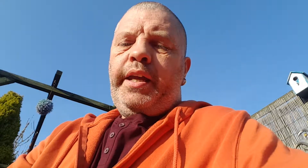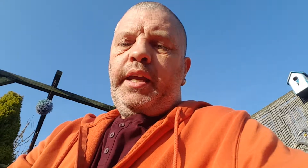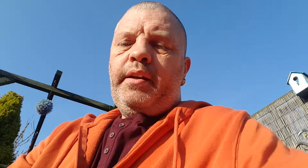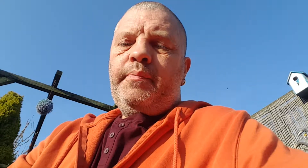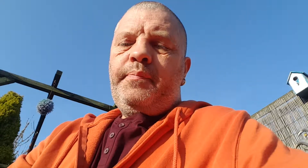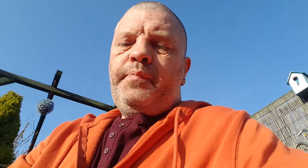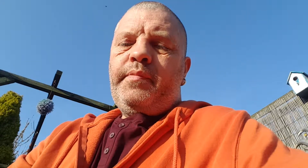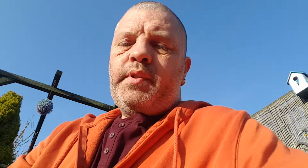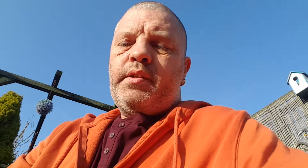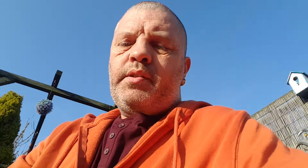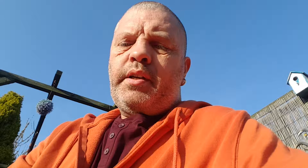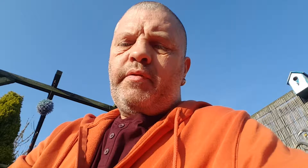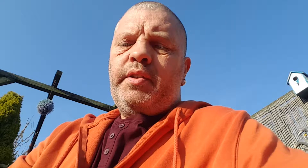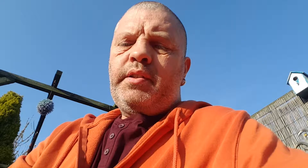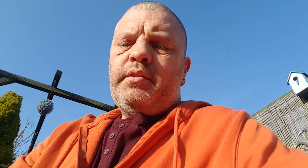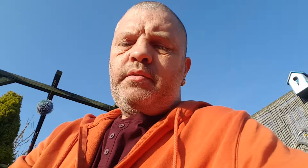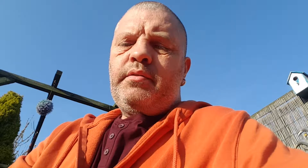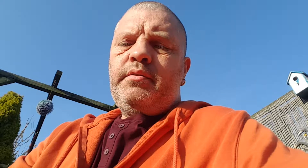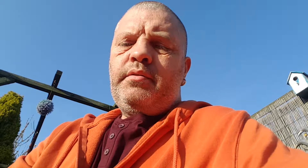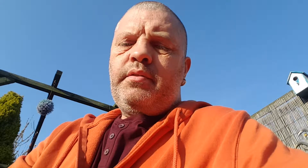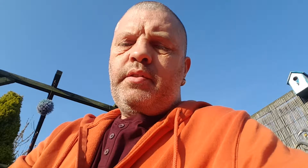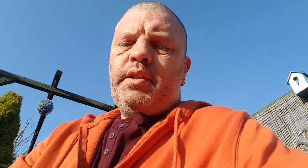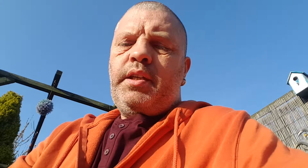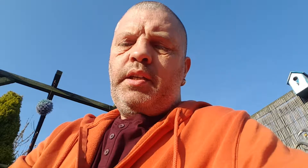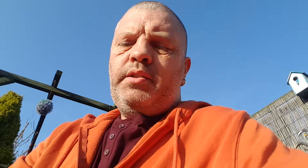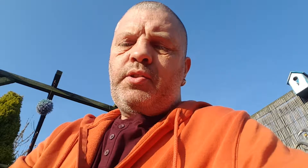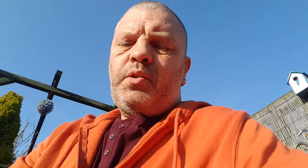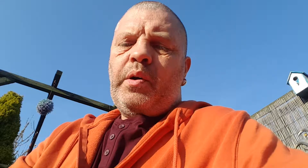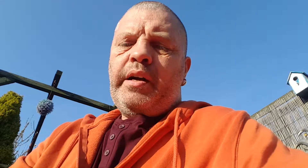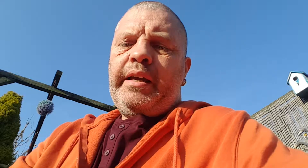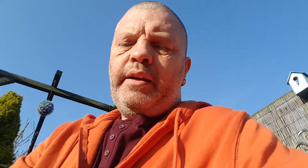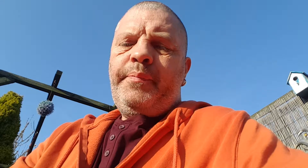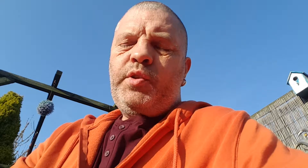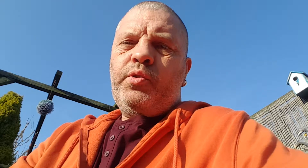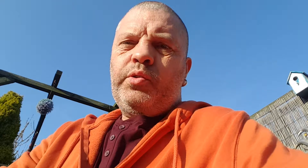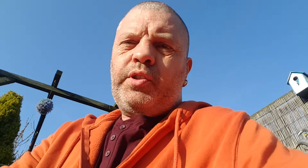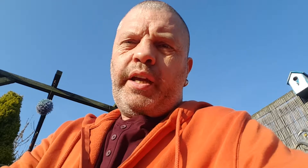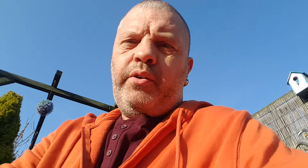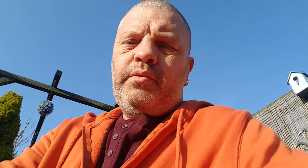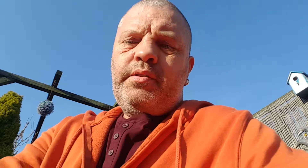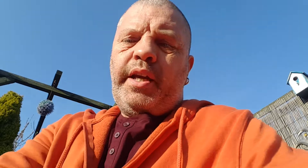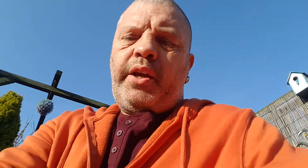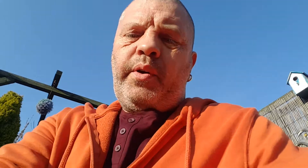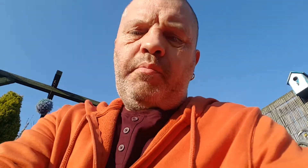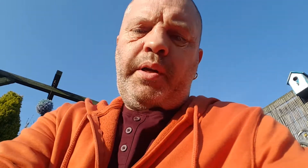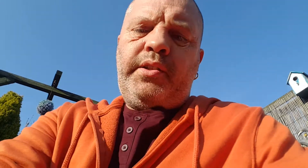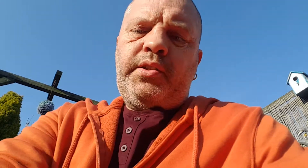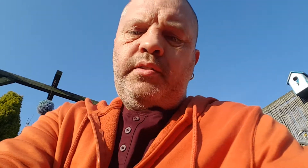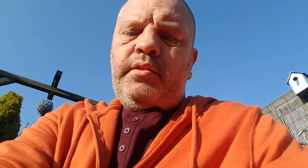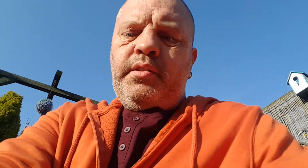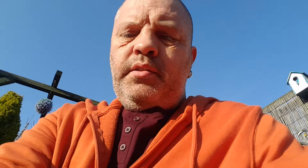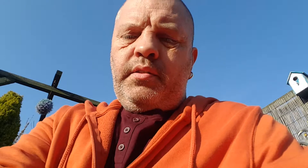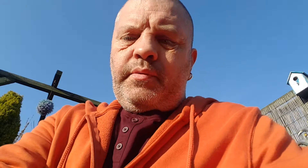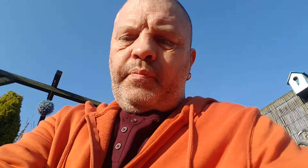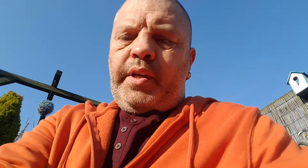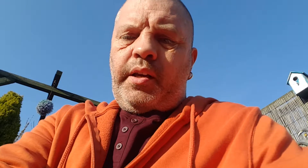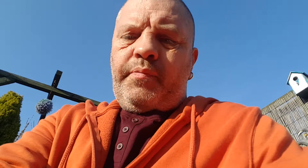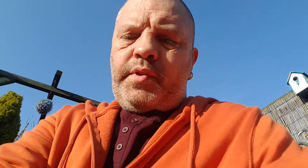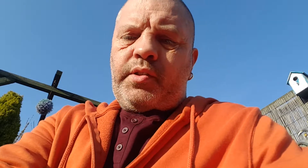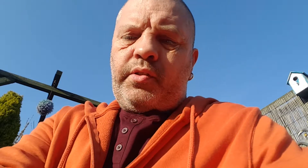I discovered the Squire short scale Jaguar bass just on the